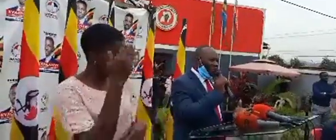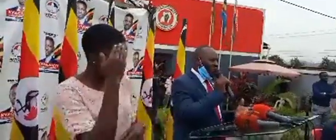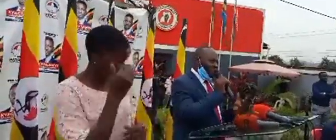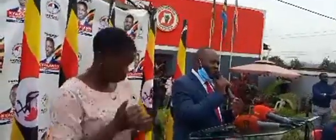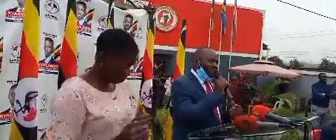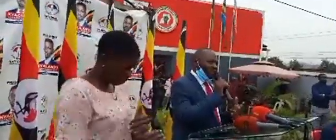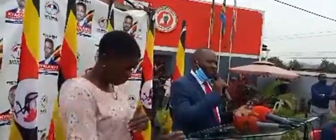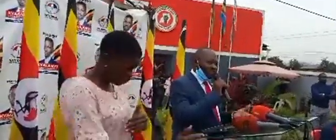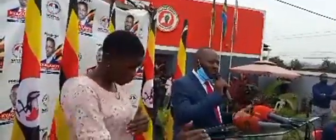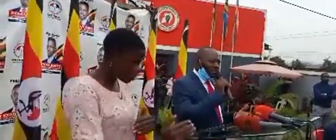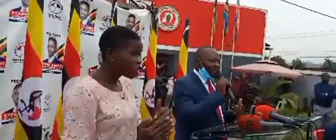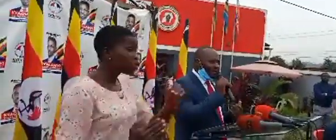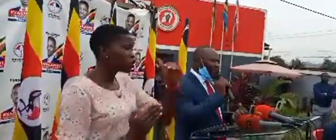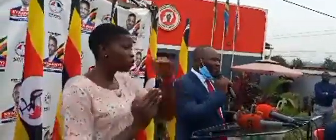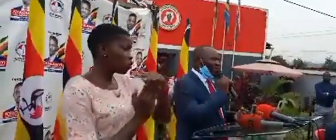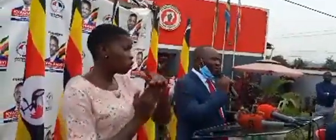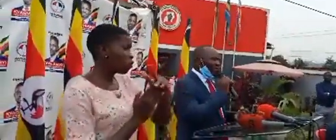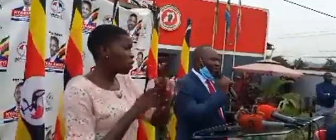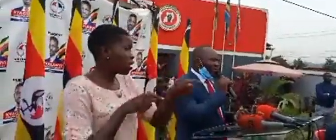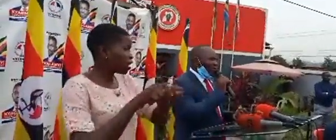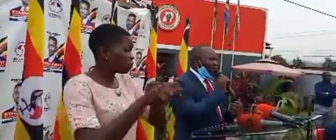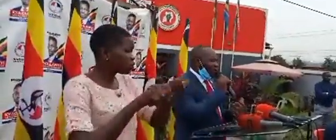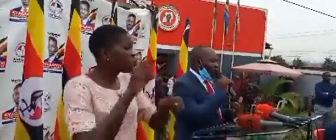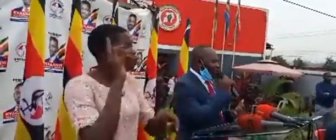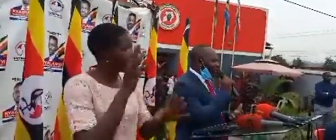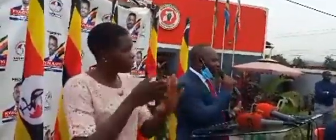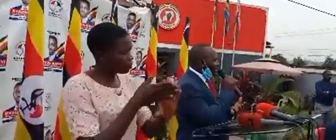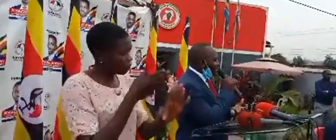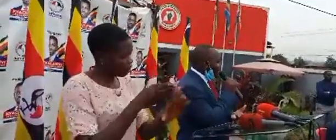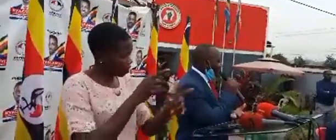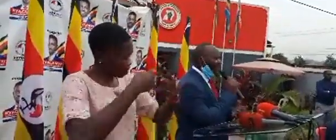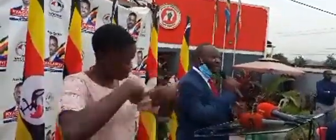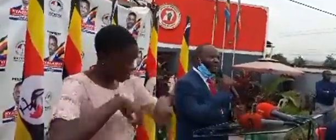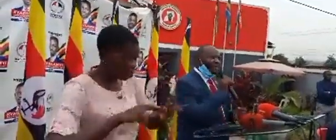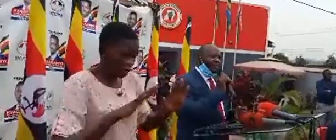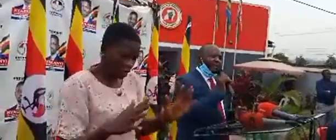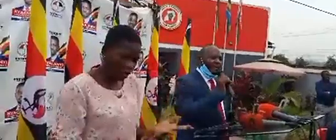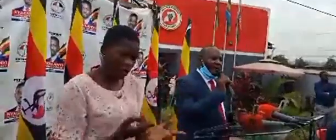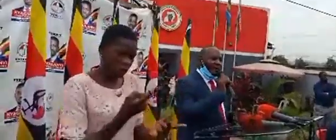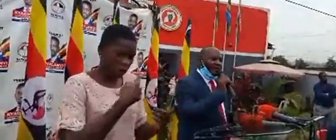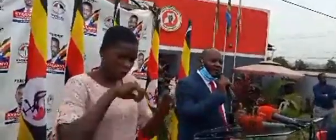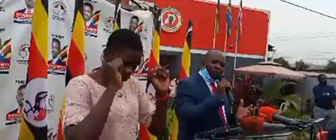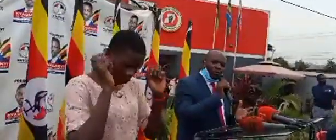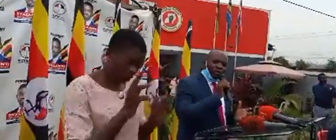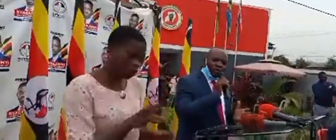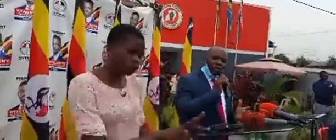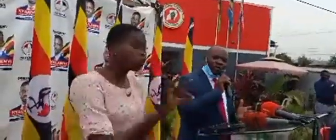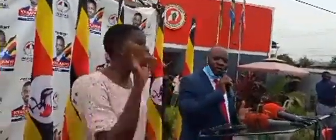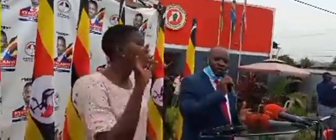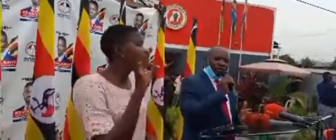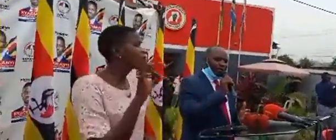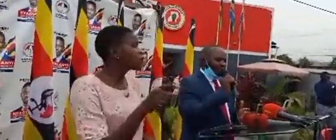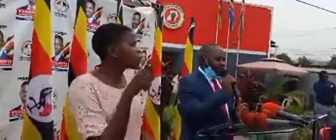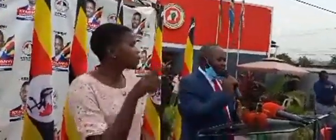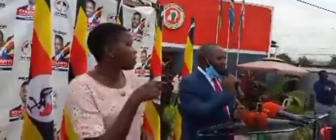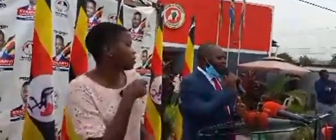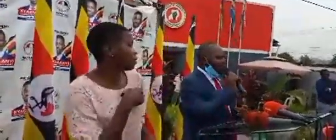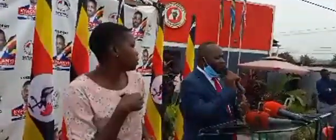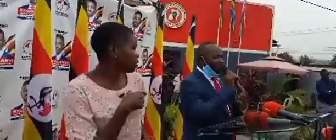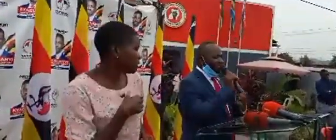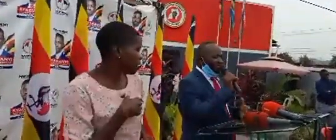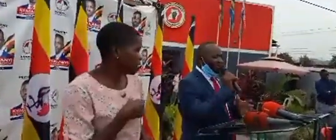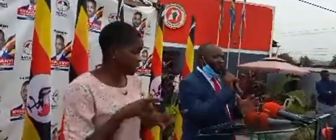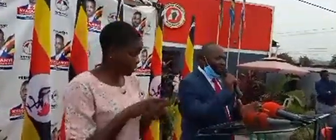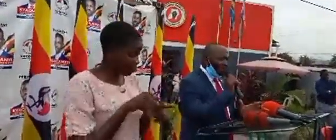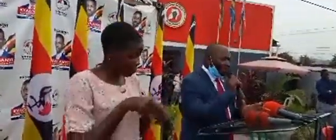top admin, the SG, will guide us on how we are going to undertake this week in support of